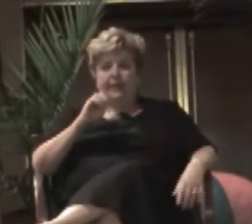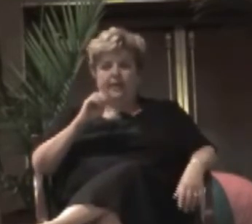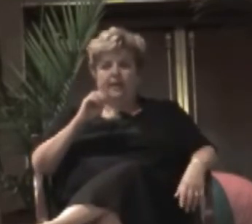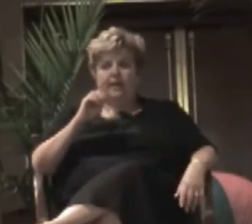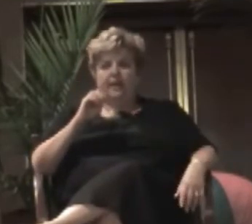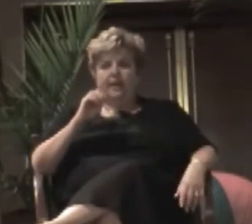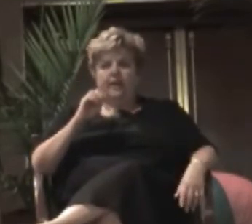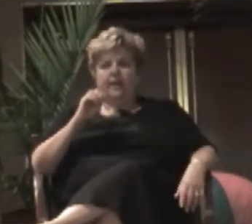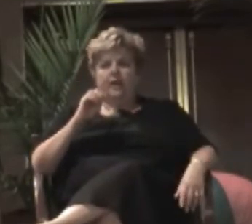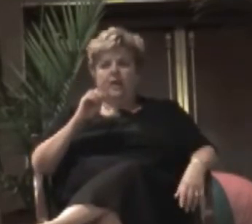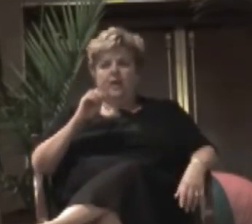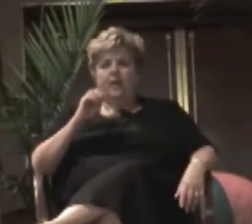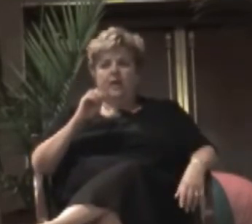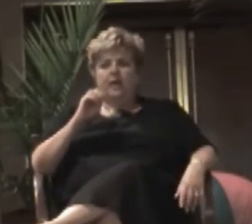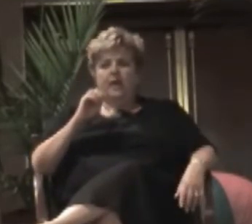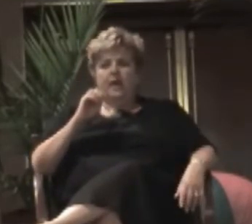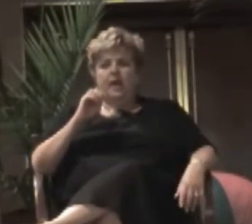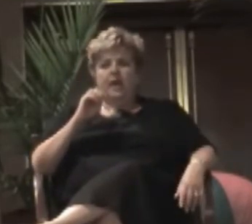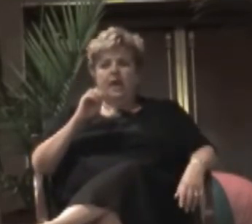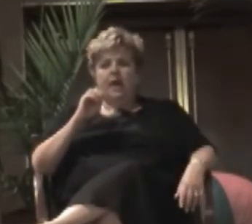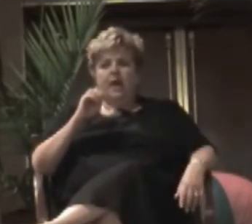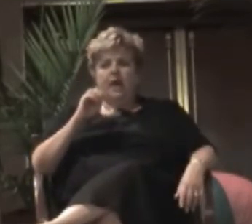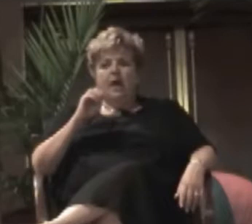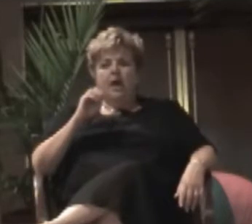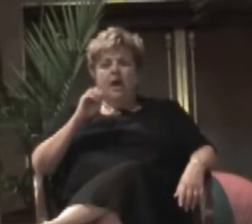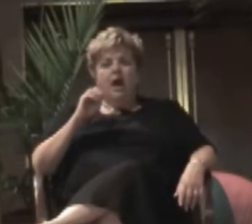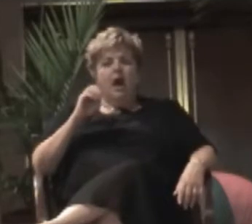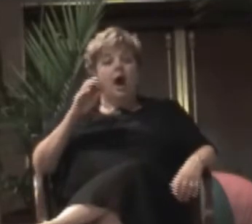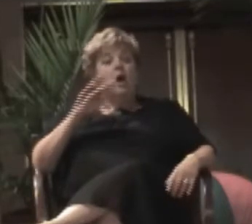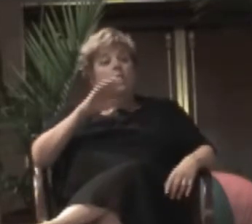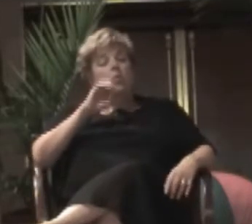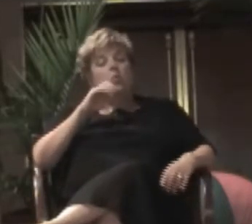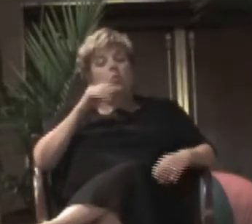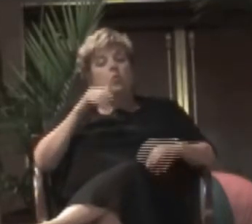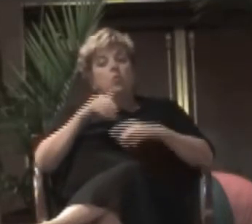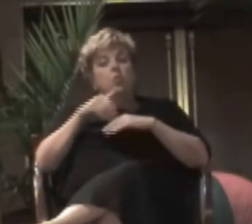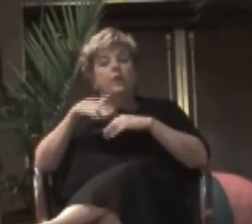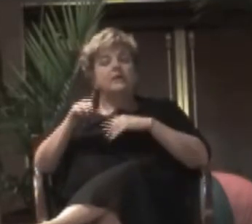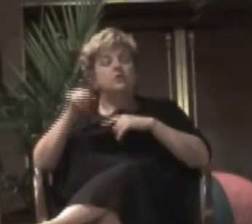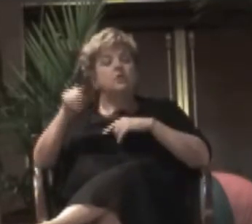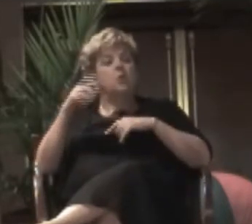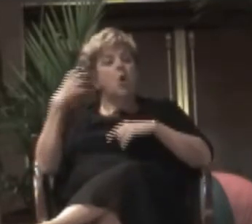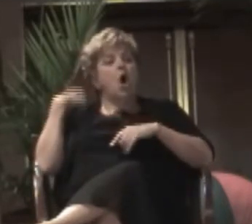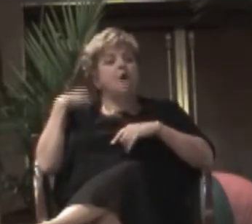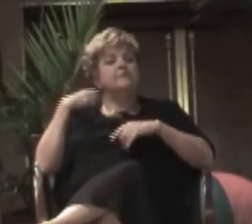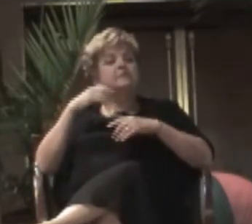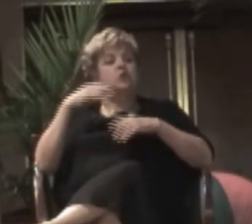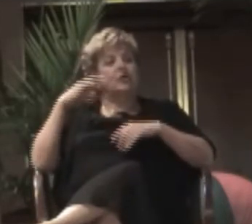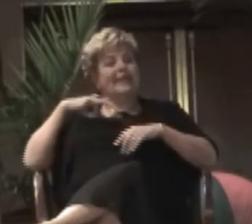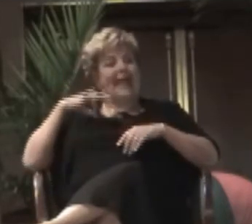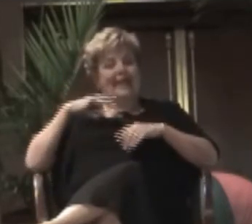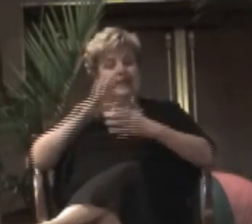Officers Candidate School. Not as a candidate, but as a worker. I was the guy that did the stuff.